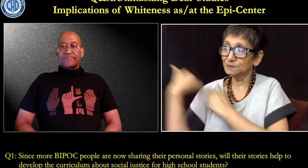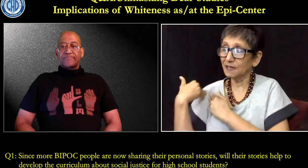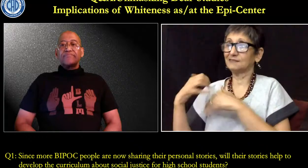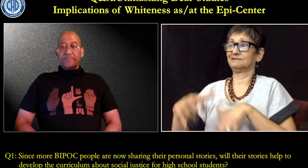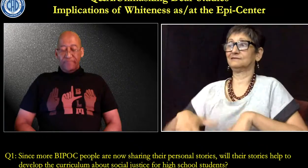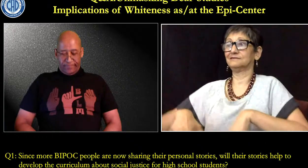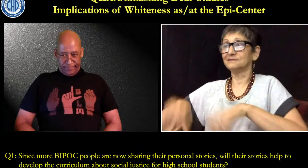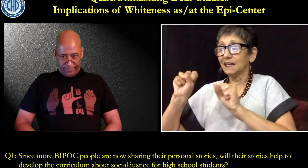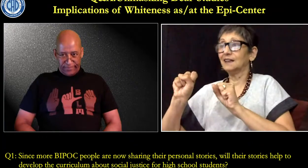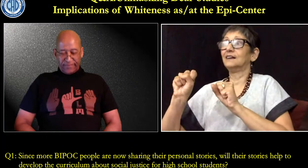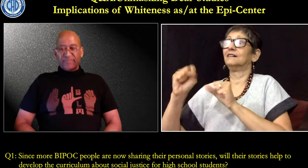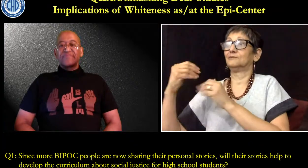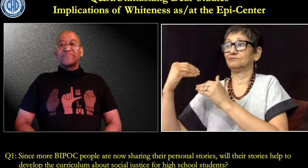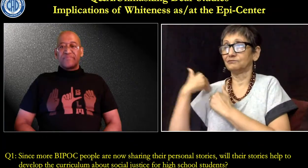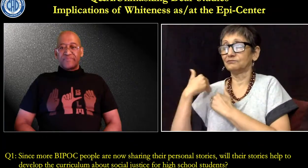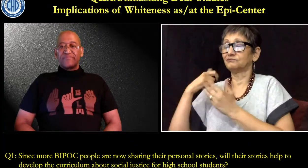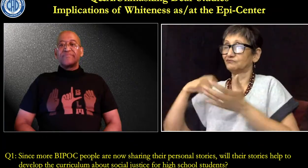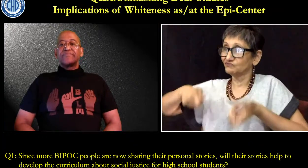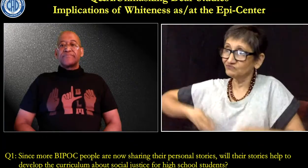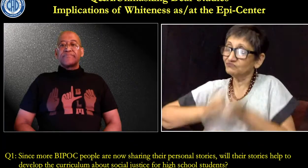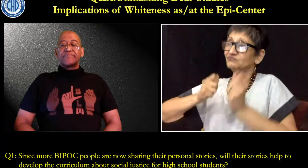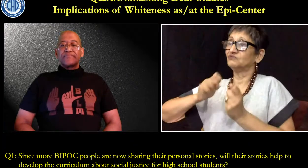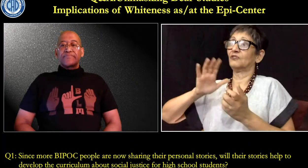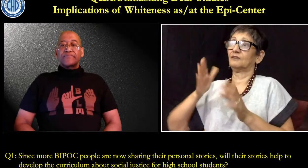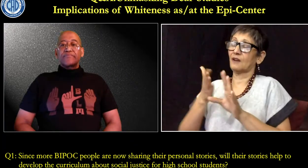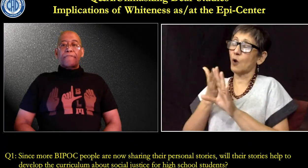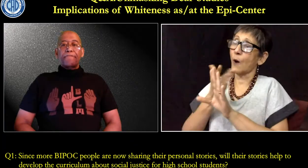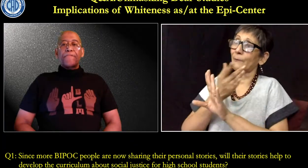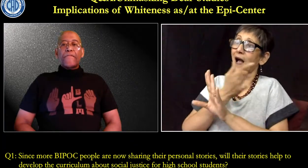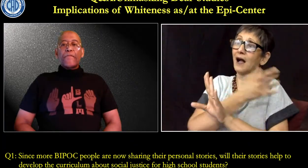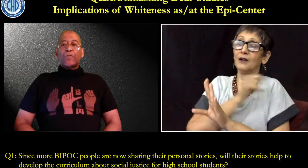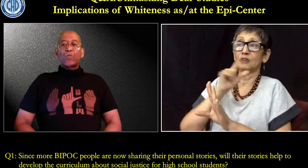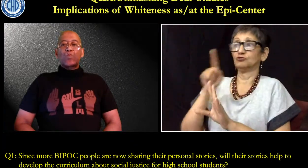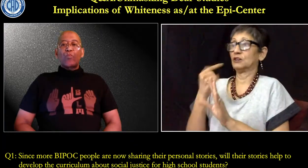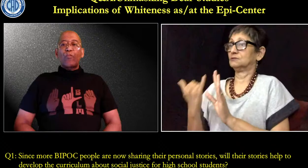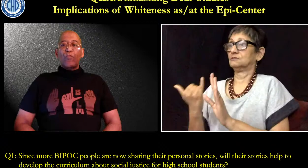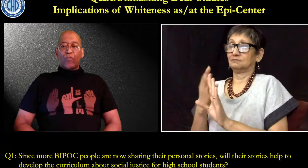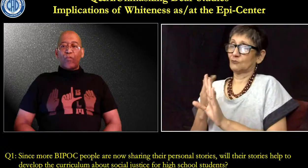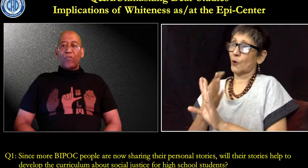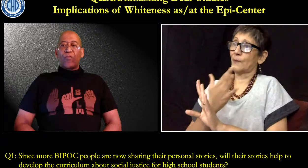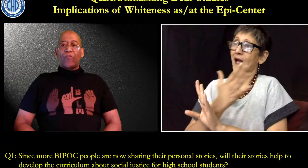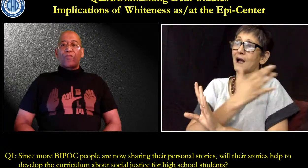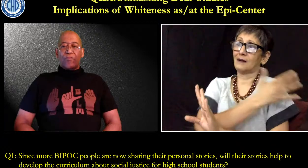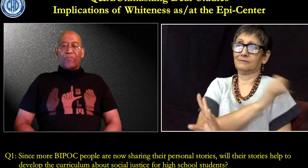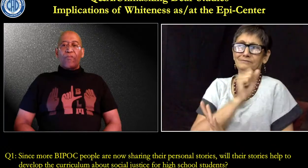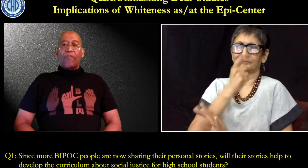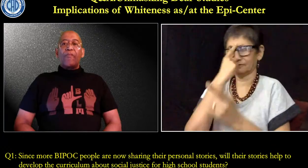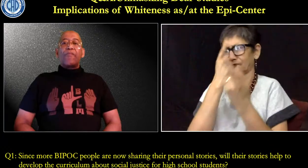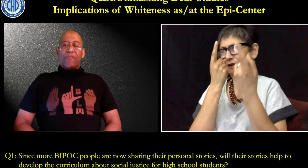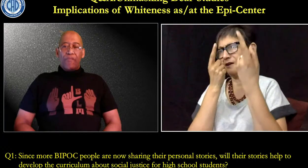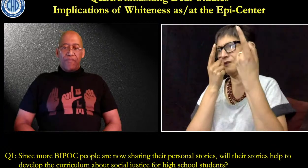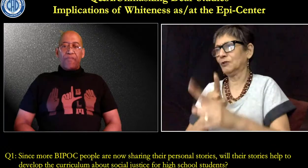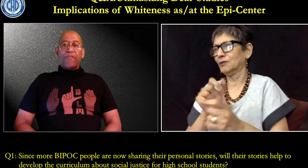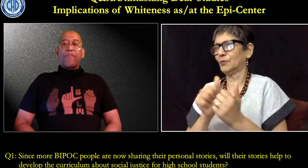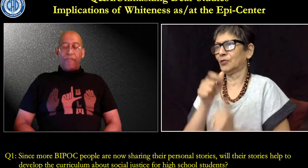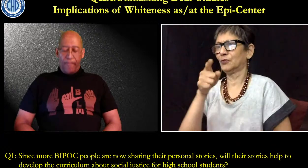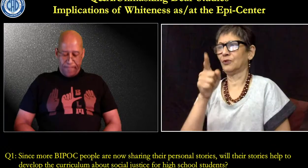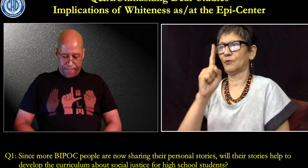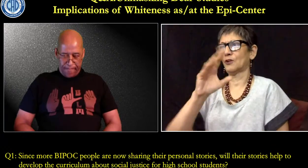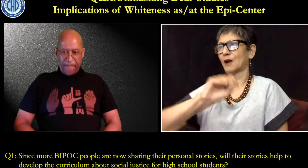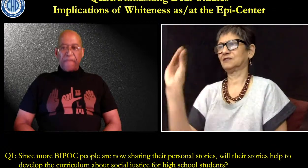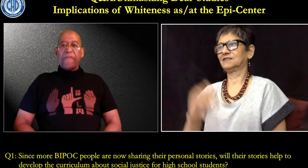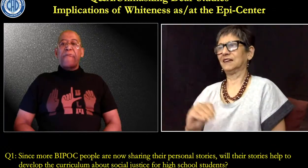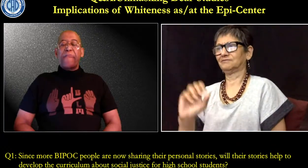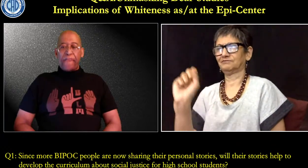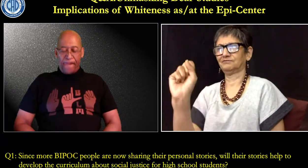Not just California, but all over the United States. We need to take a responsibility to dig back, not just